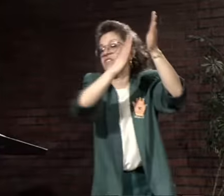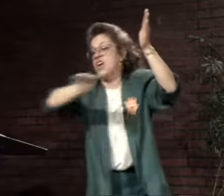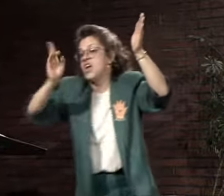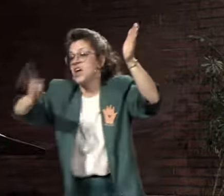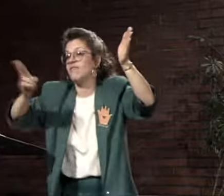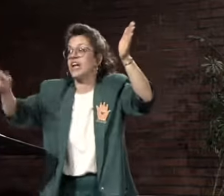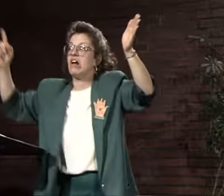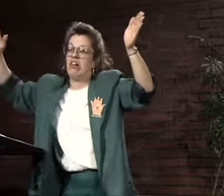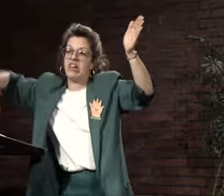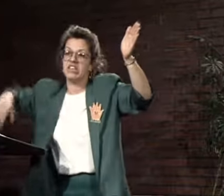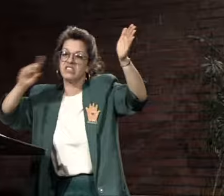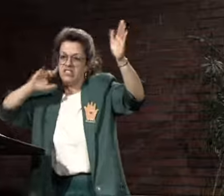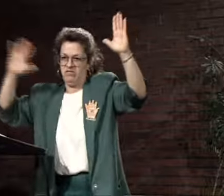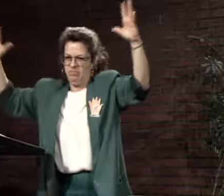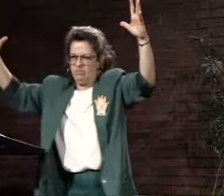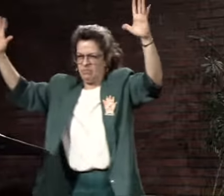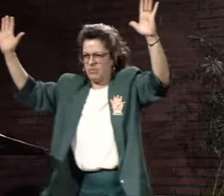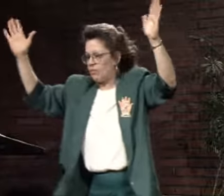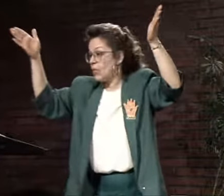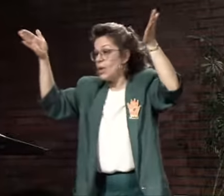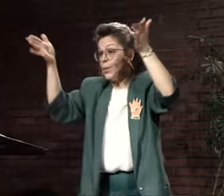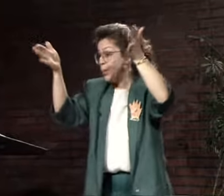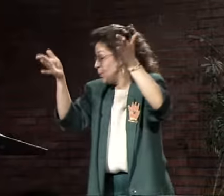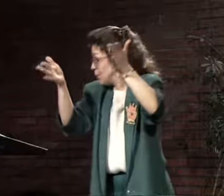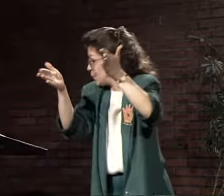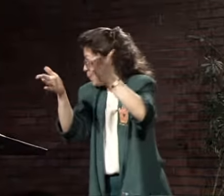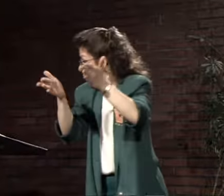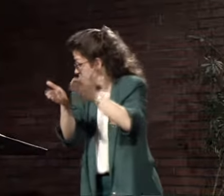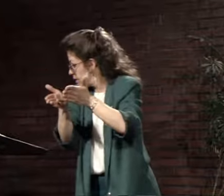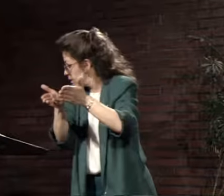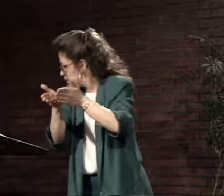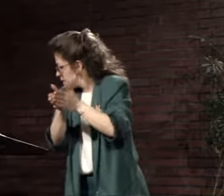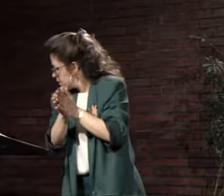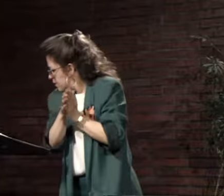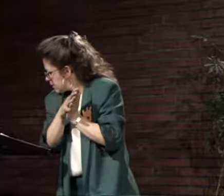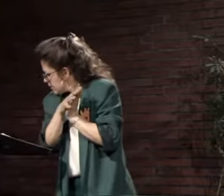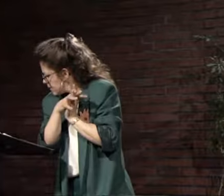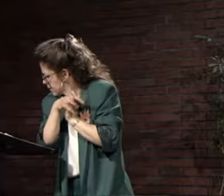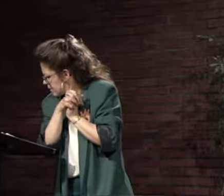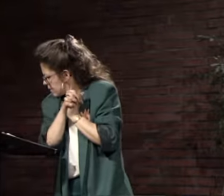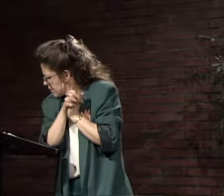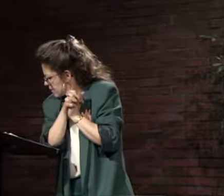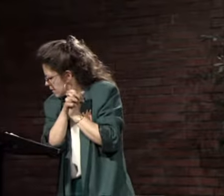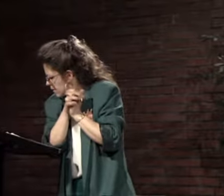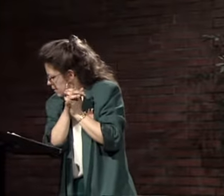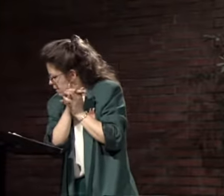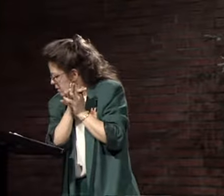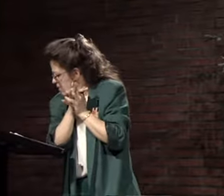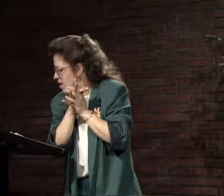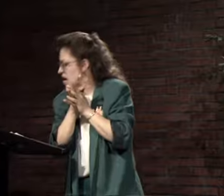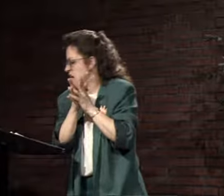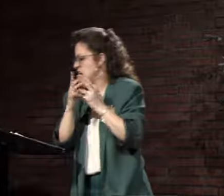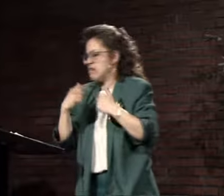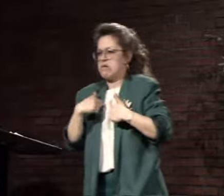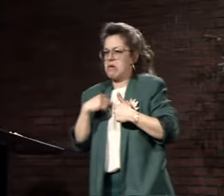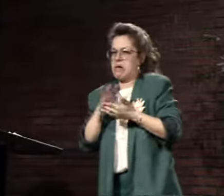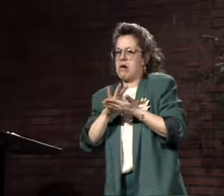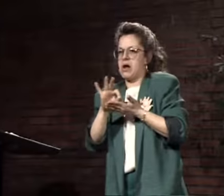range from deaf, hard of hearing, to late deafened. But if you shorten that, or dwindle it down,